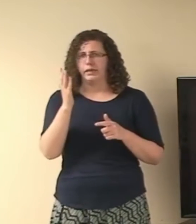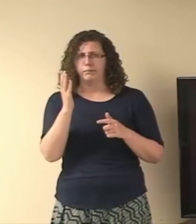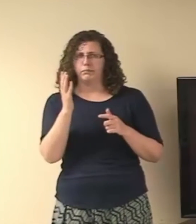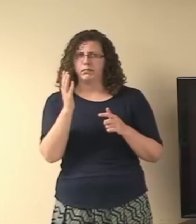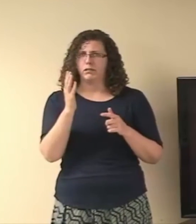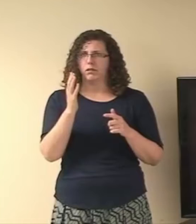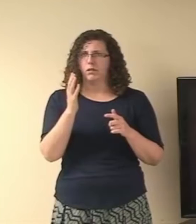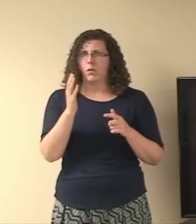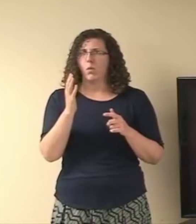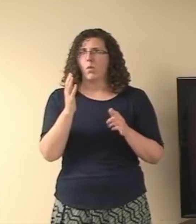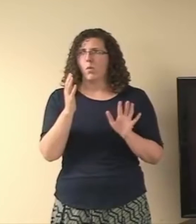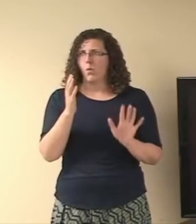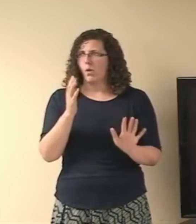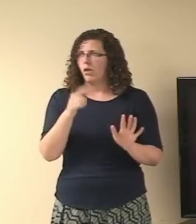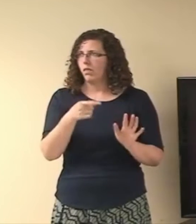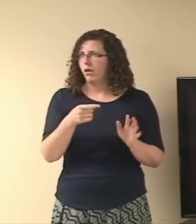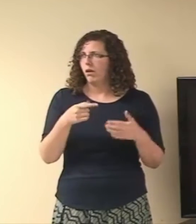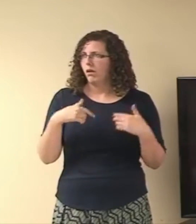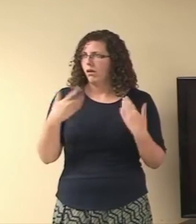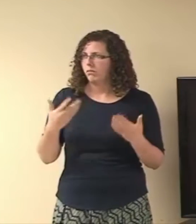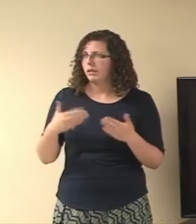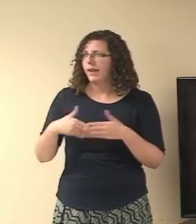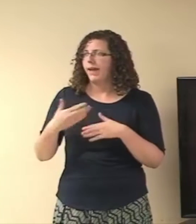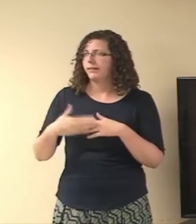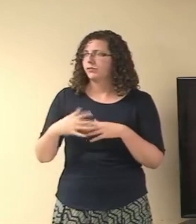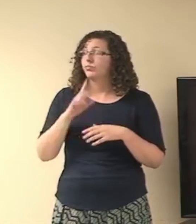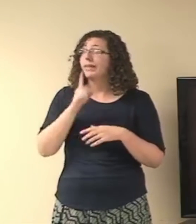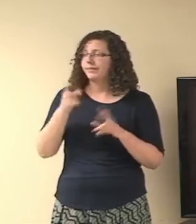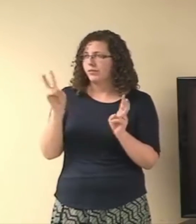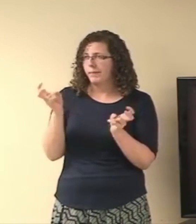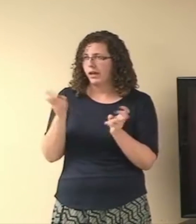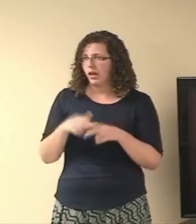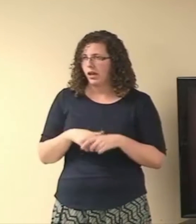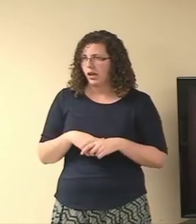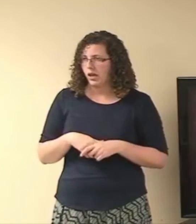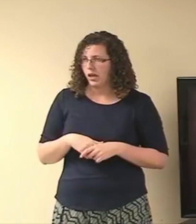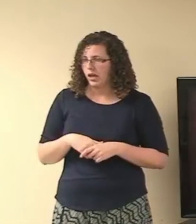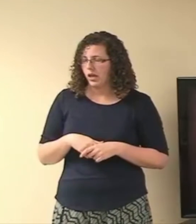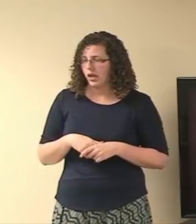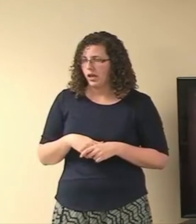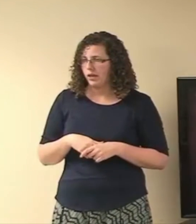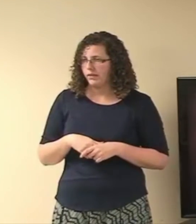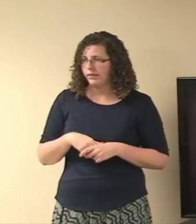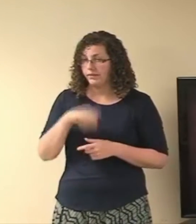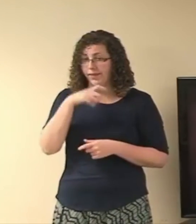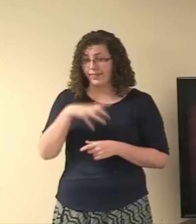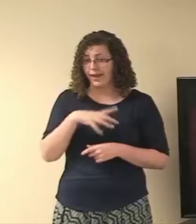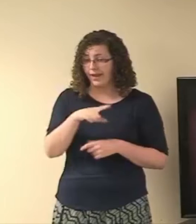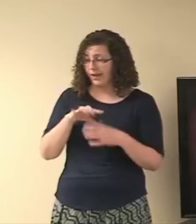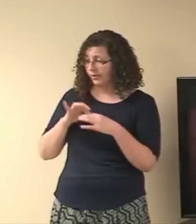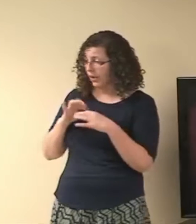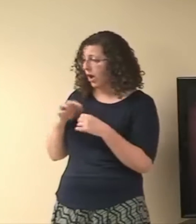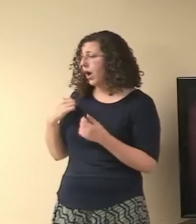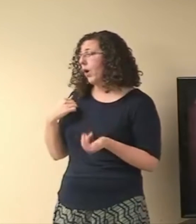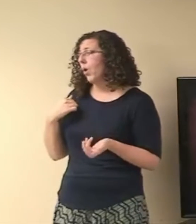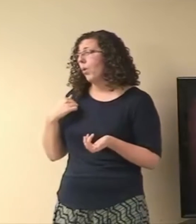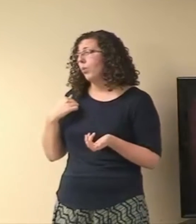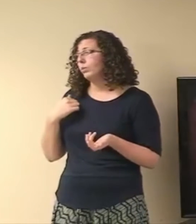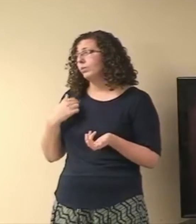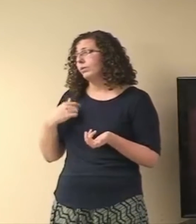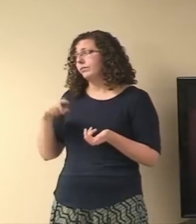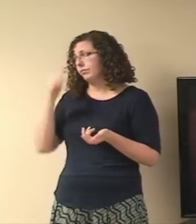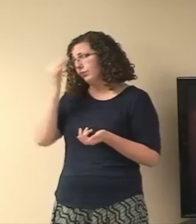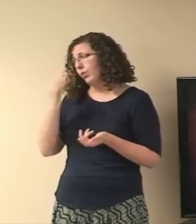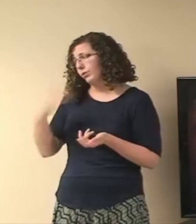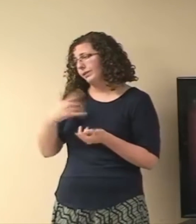bomb, they did. But it wasn't the bomb I was expecting. So the lady says, well, we told you we'd only be a few minutes, and